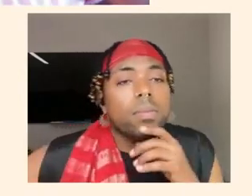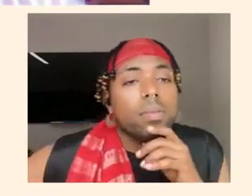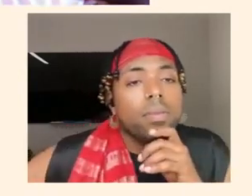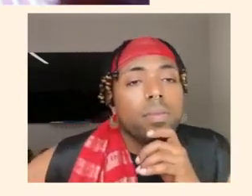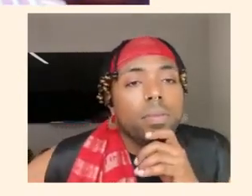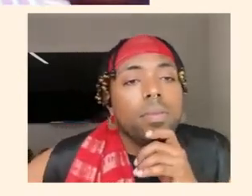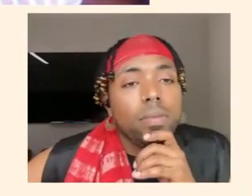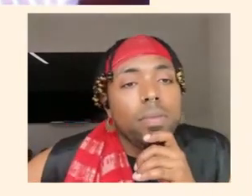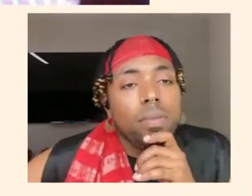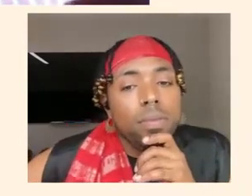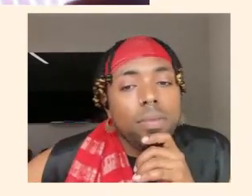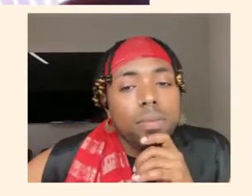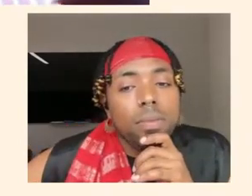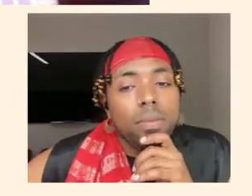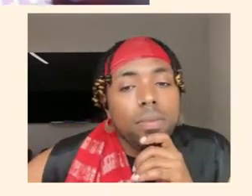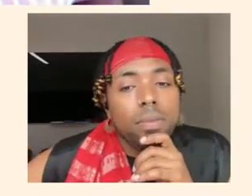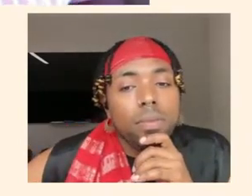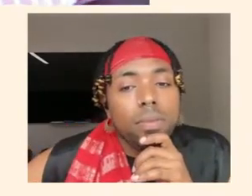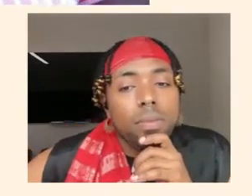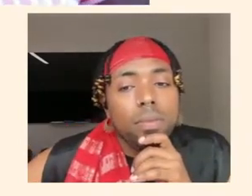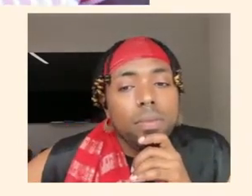Like, do you know